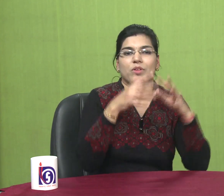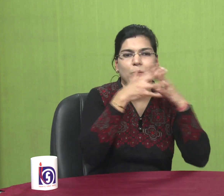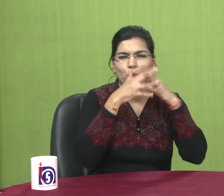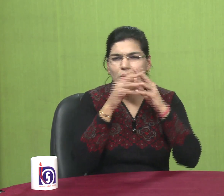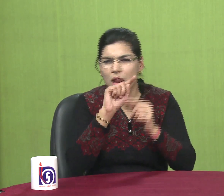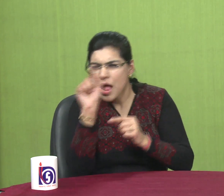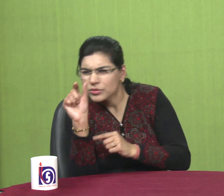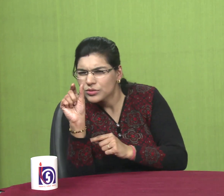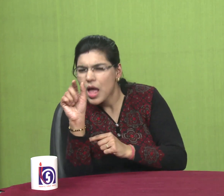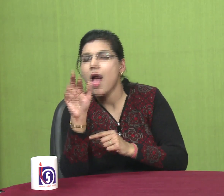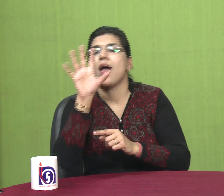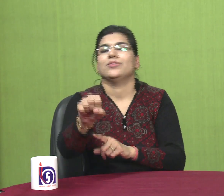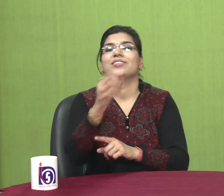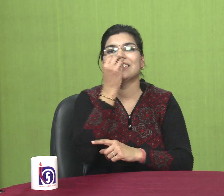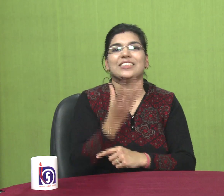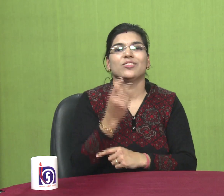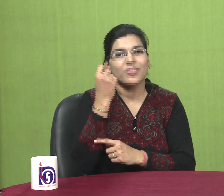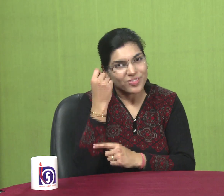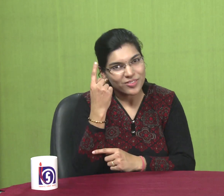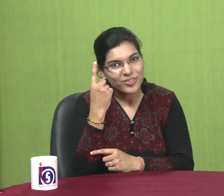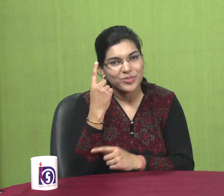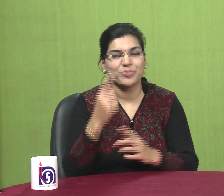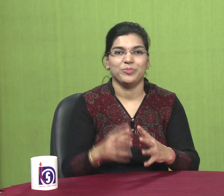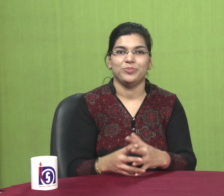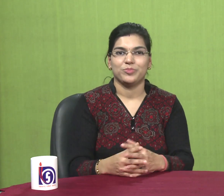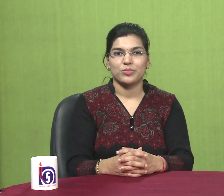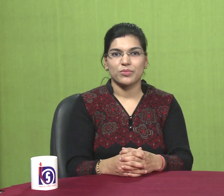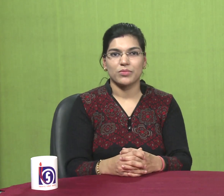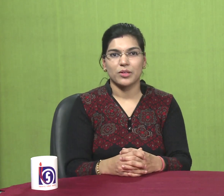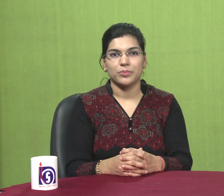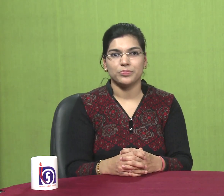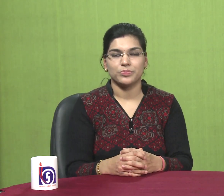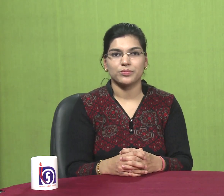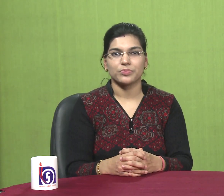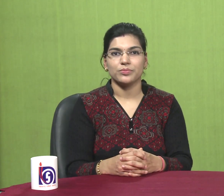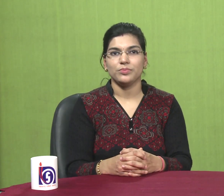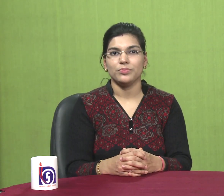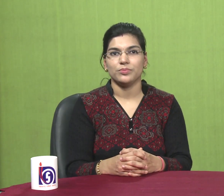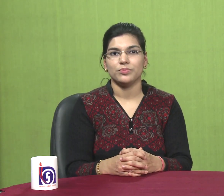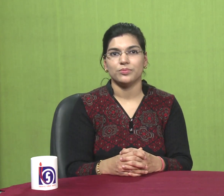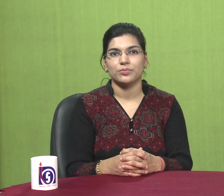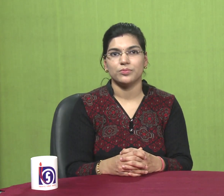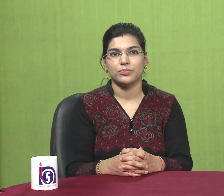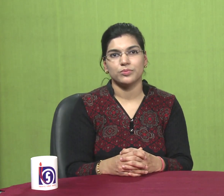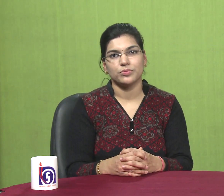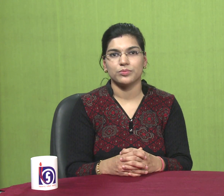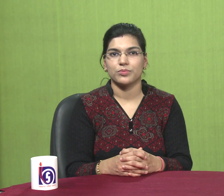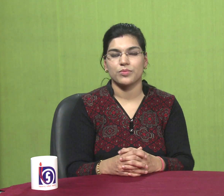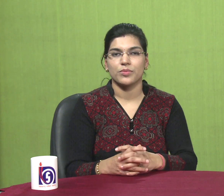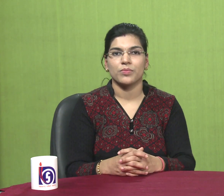HR, UP, JK, these initials. Similarly, there are domains.